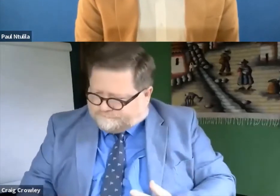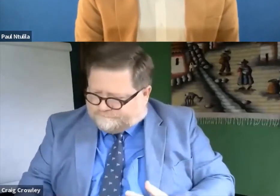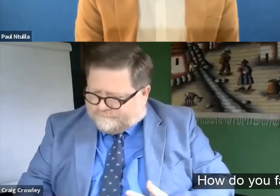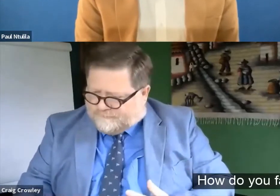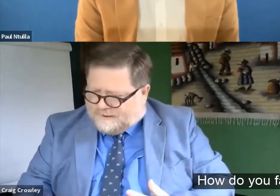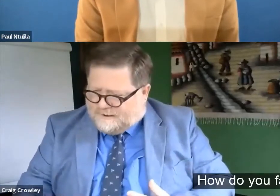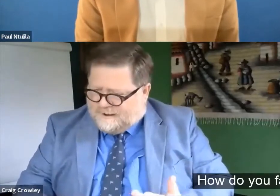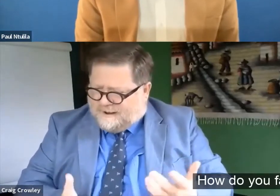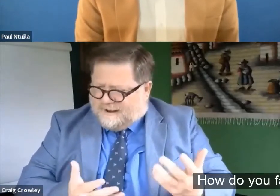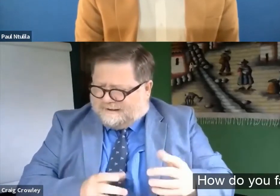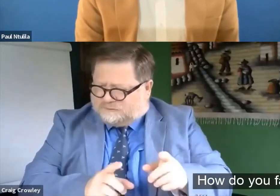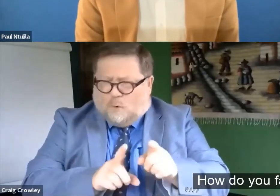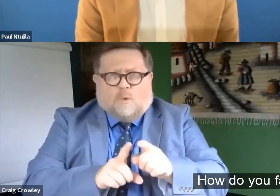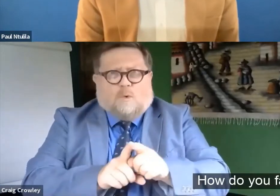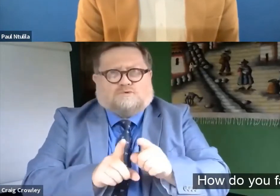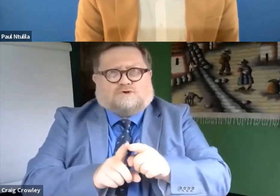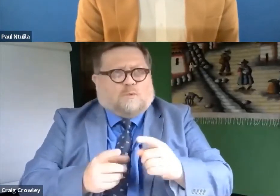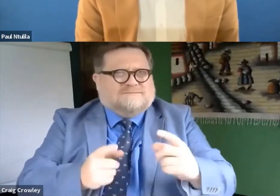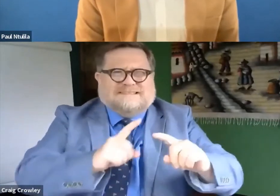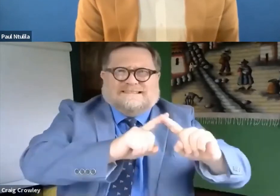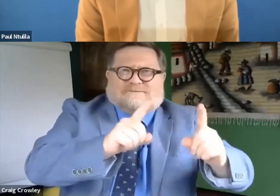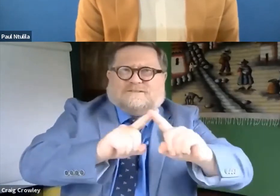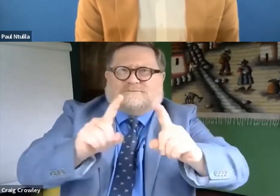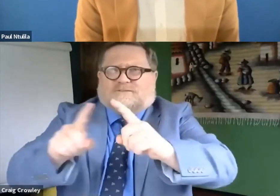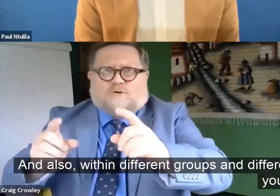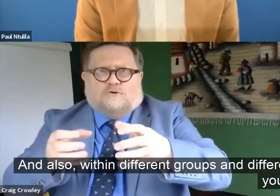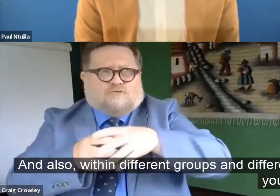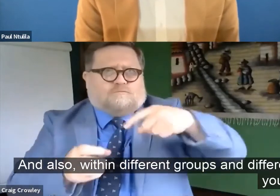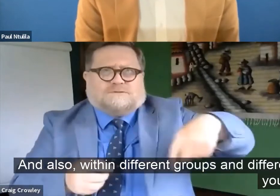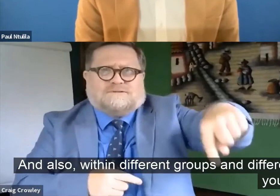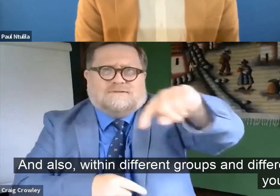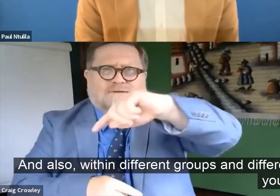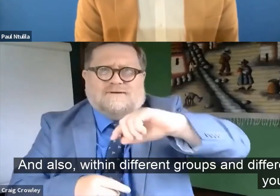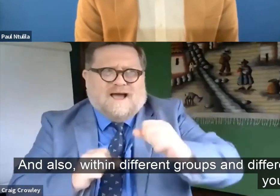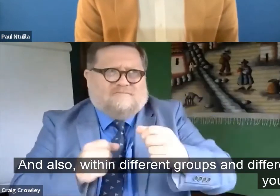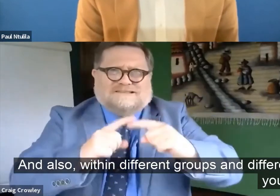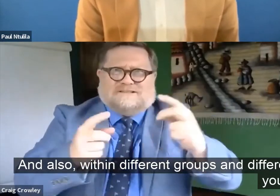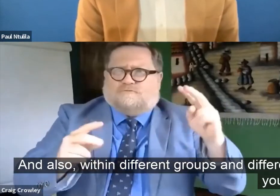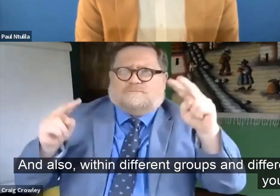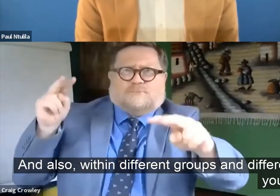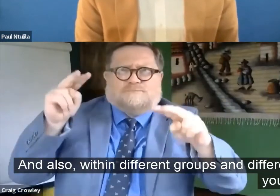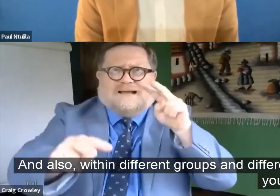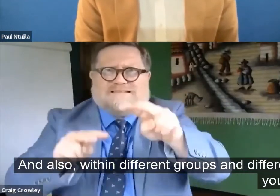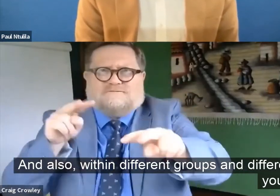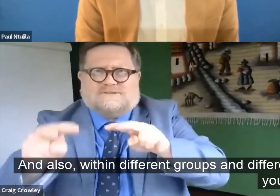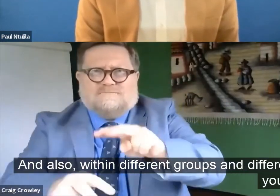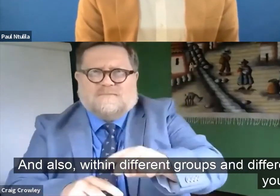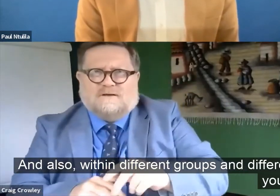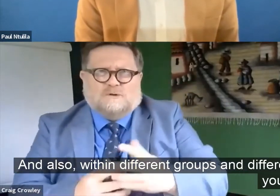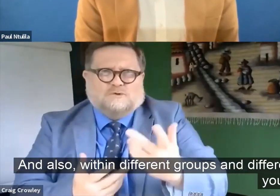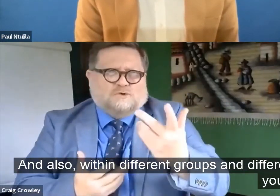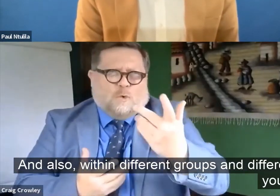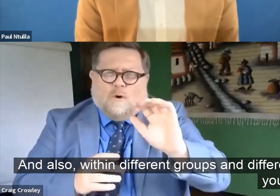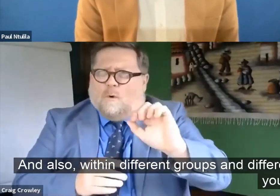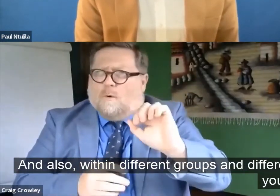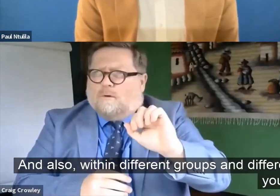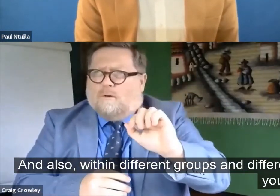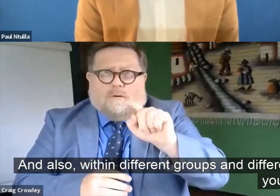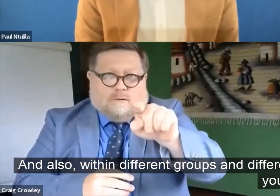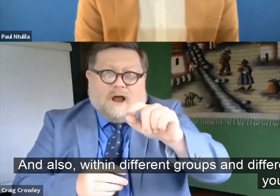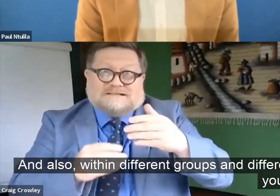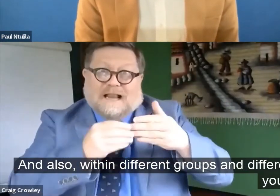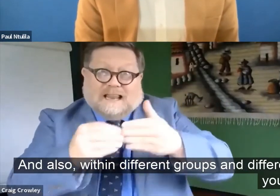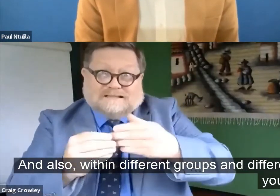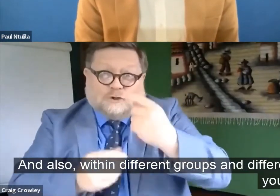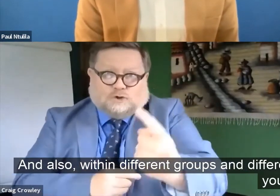how do you face challenges? And also within different groups and different perspectives that there are.